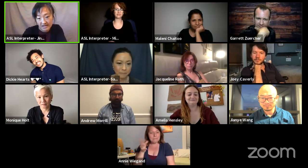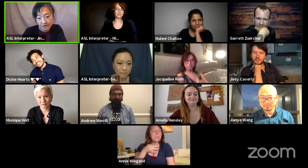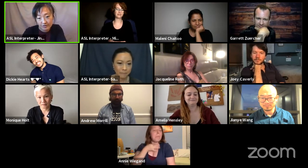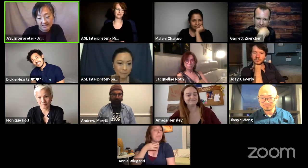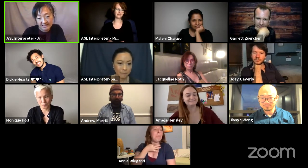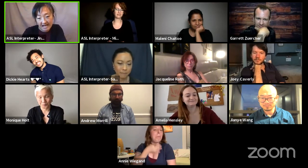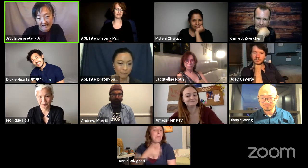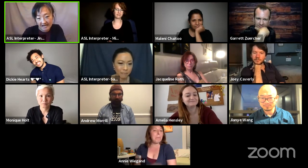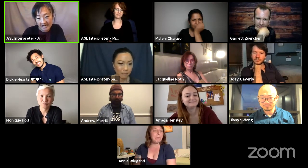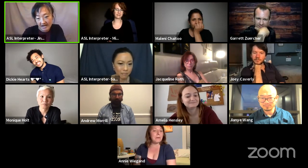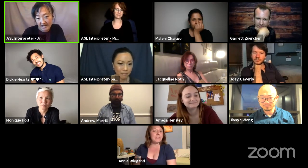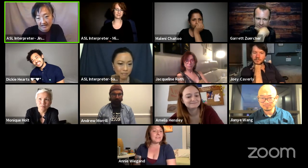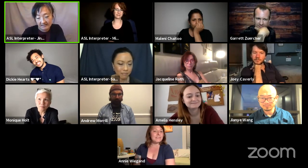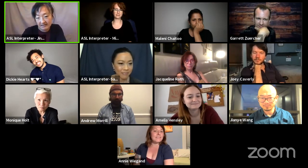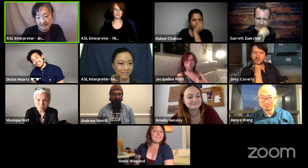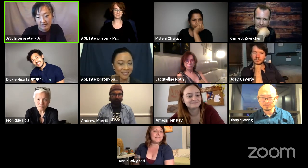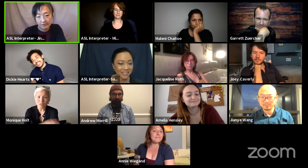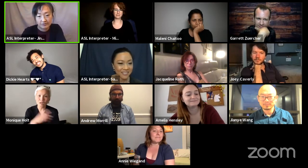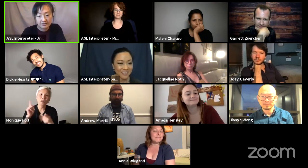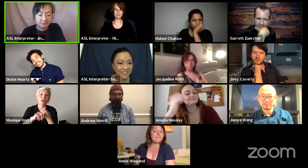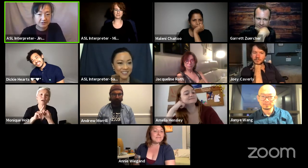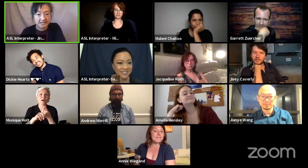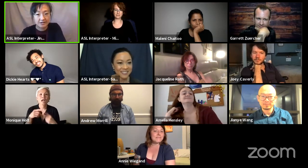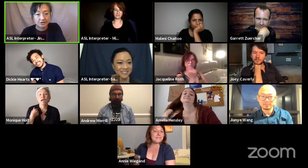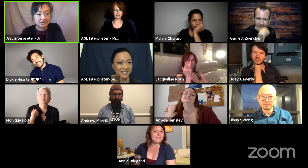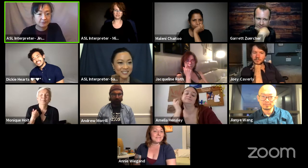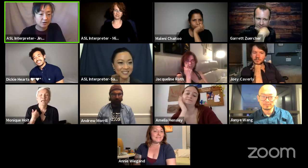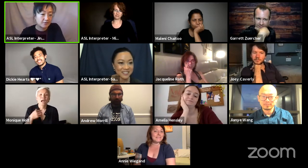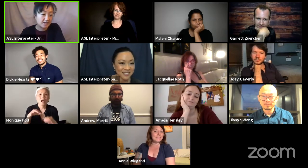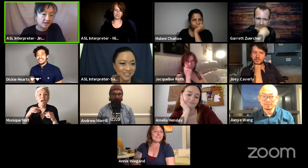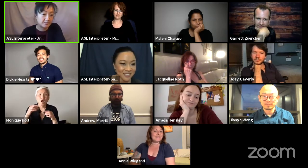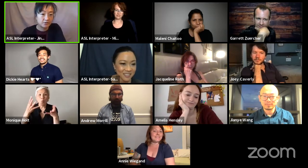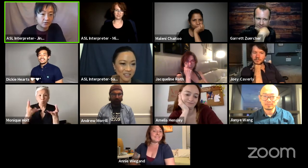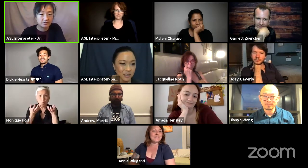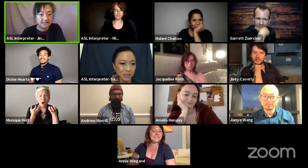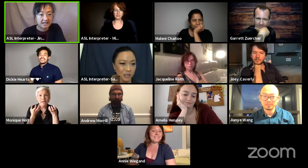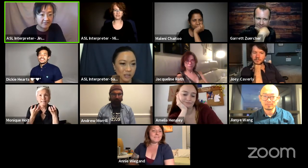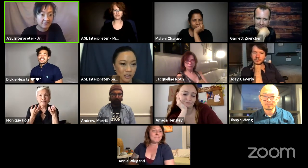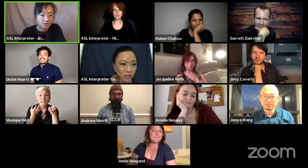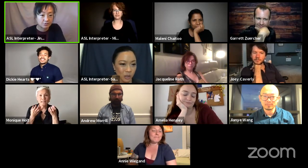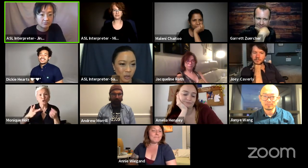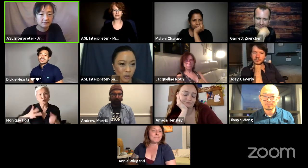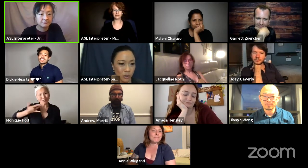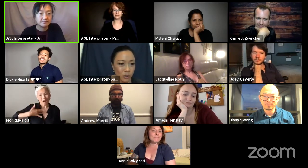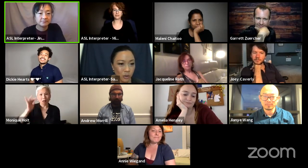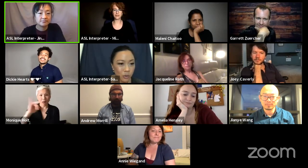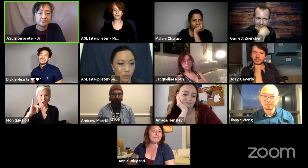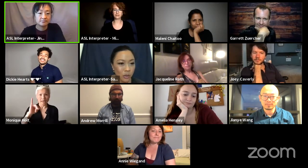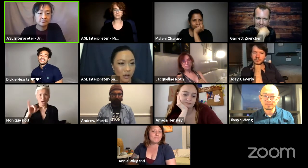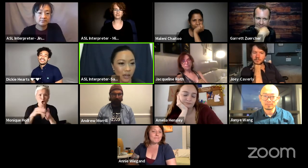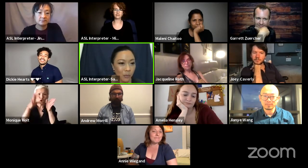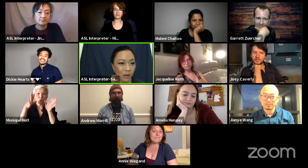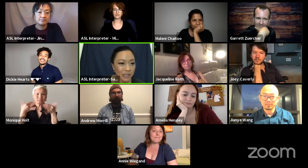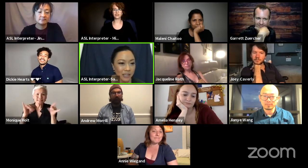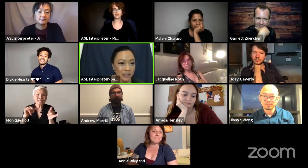Why did you decide on those percentages of what you made up and what you decided to have factual? Well, I wanted it to